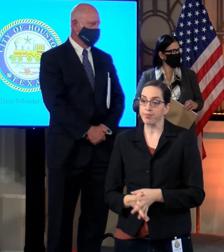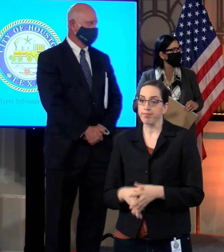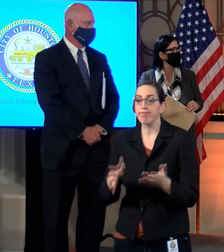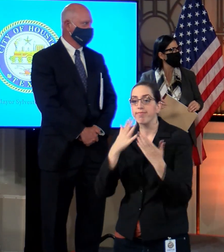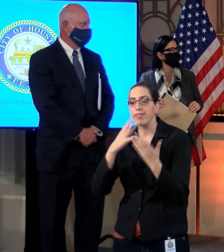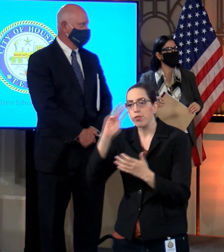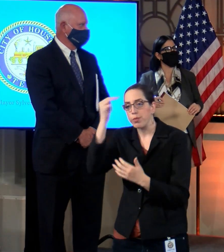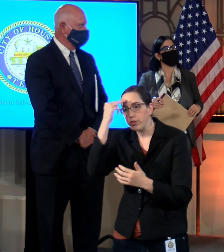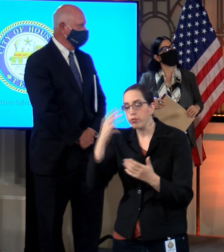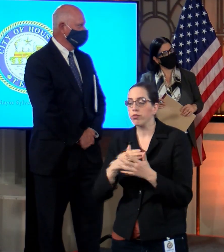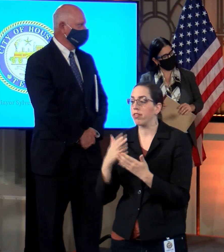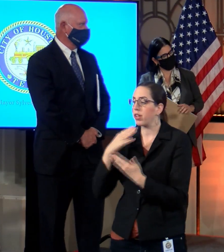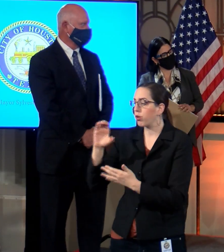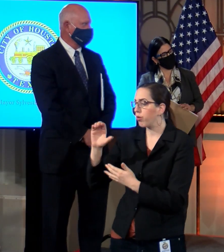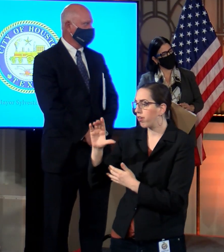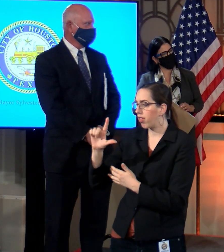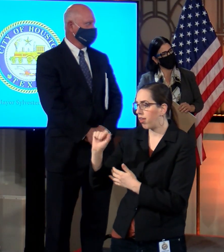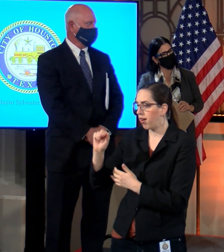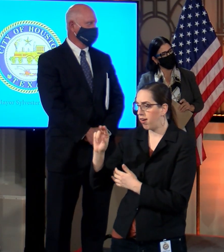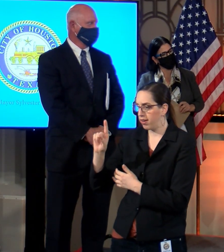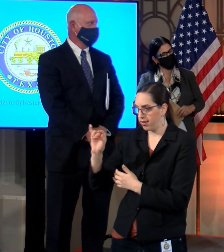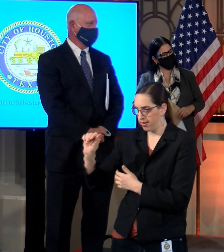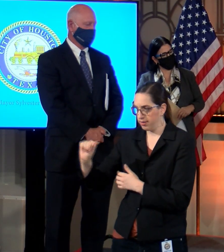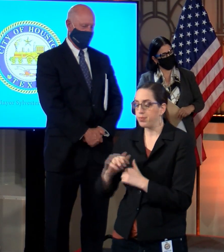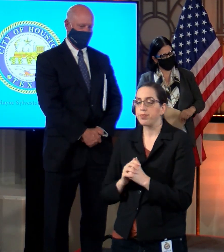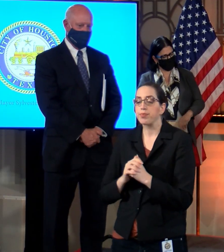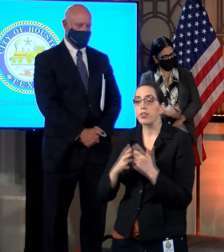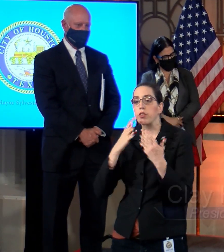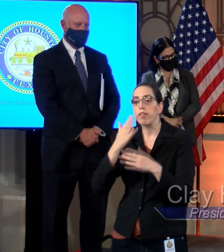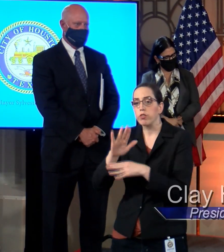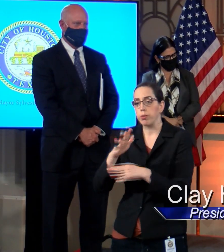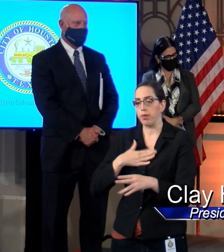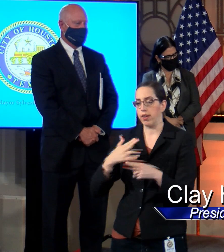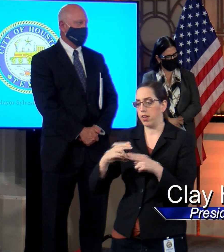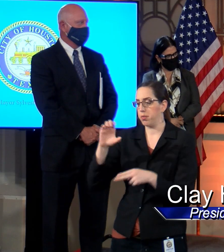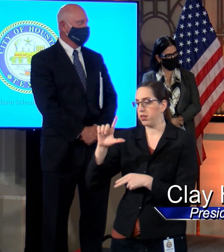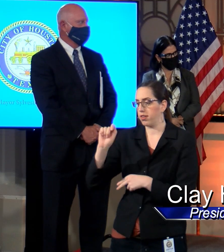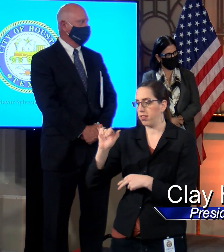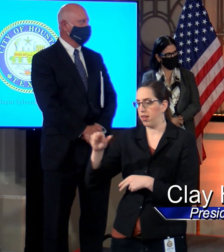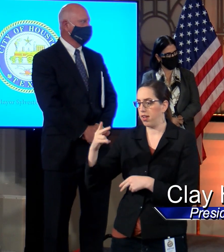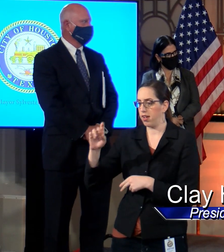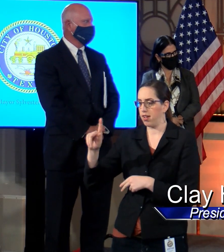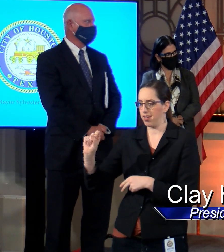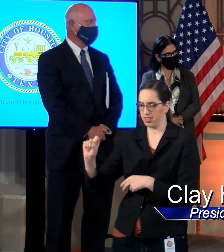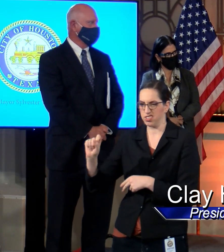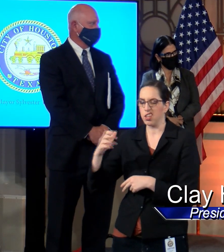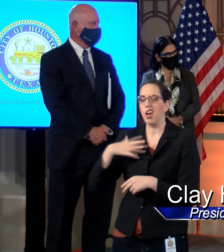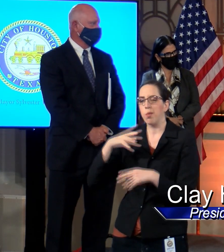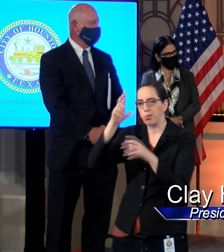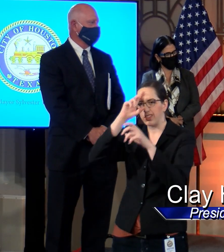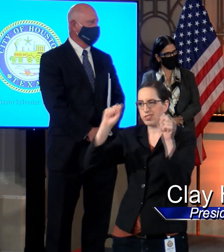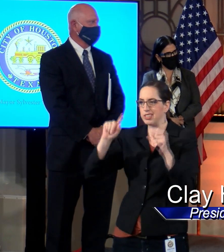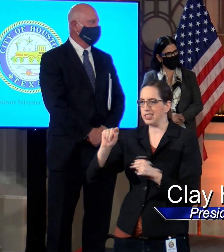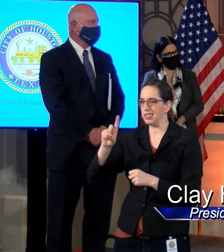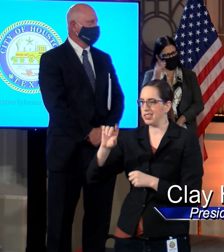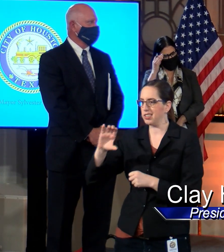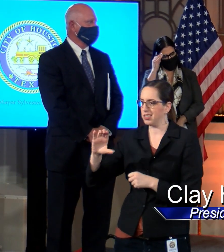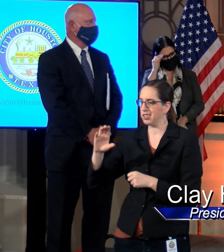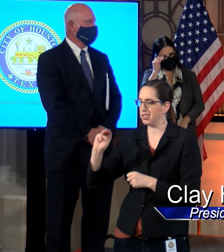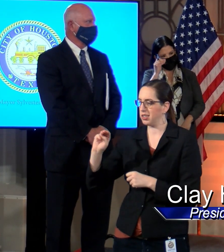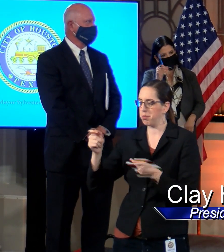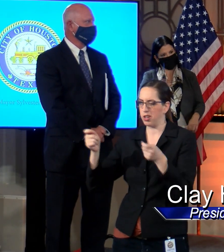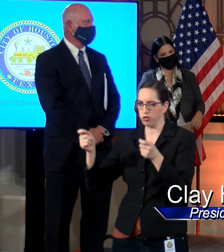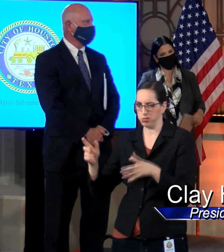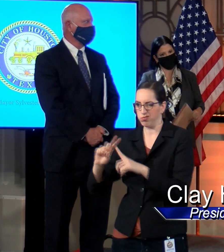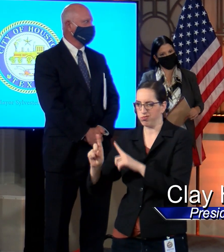Thanks, Mayor. Thanks, Claudia. Good afternoon. My name is Clay Hicks. I'm president of TDC Management and the Knittersing